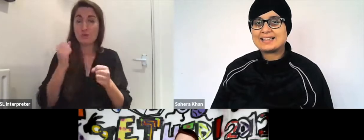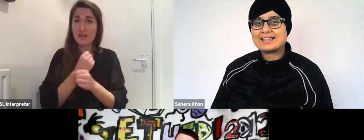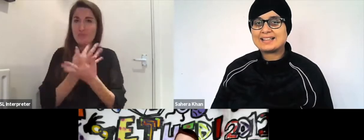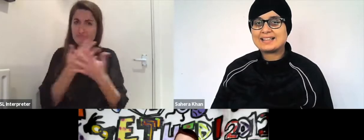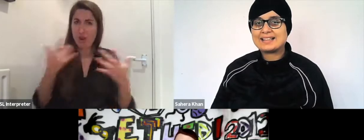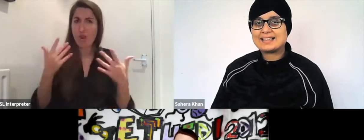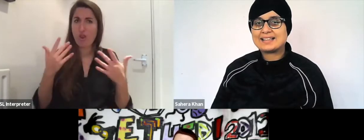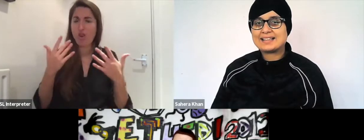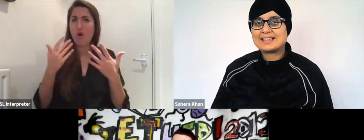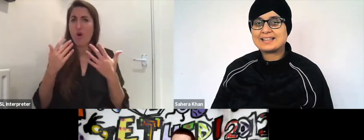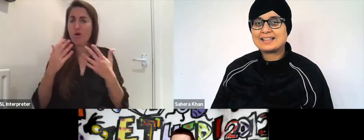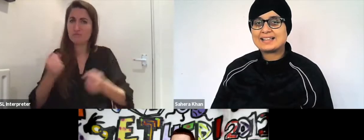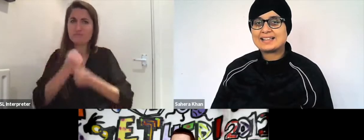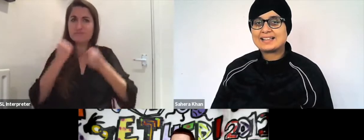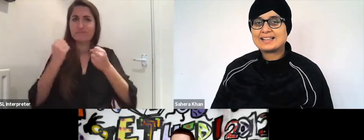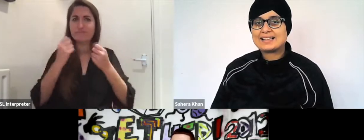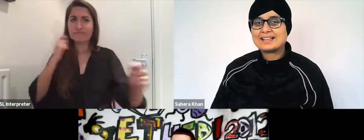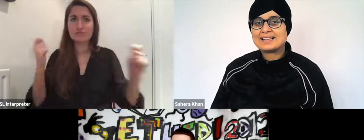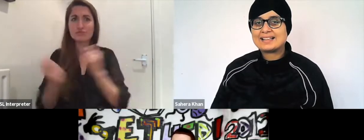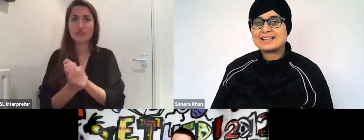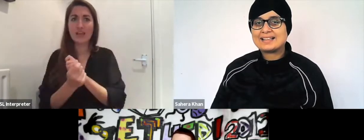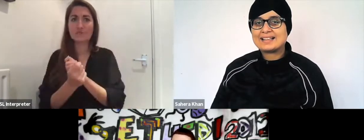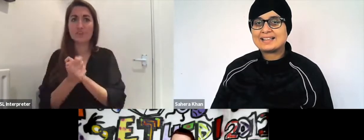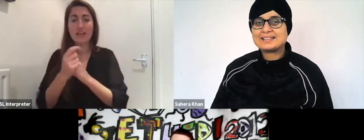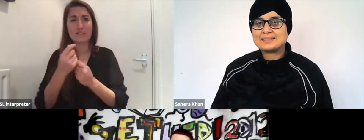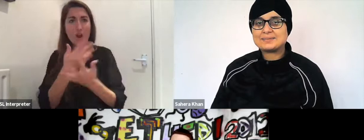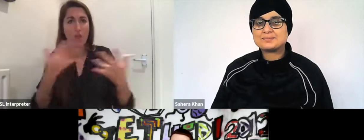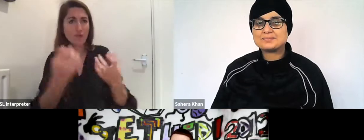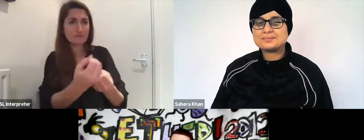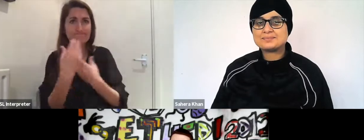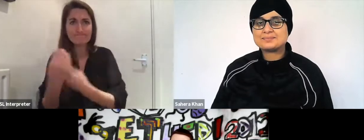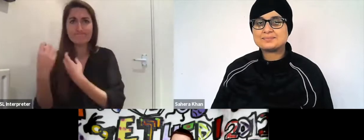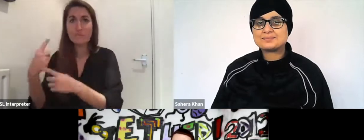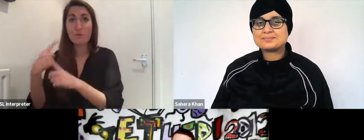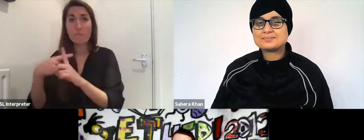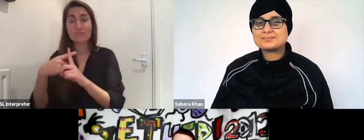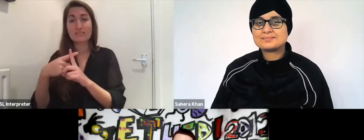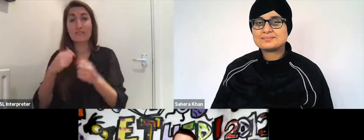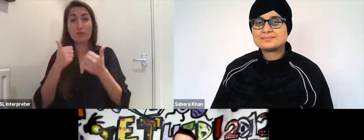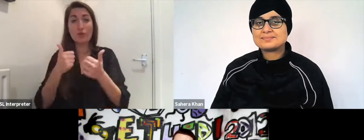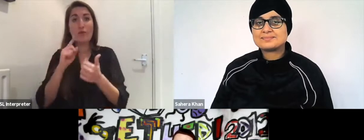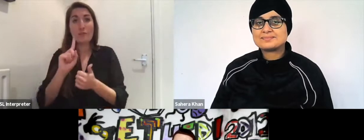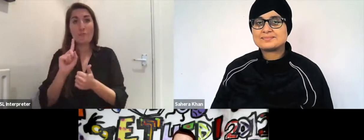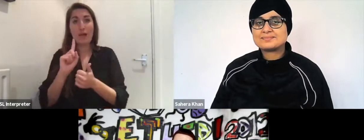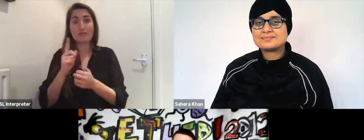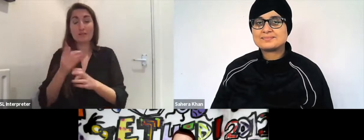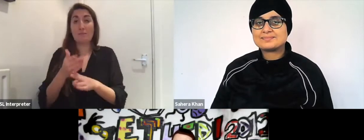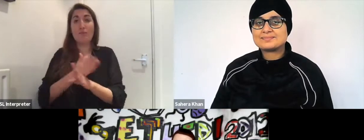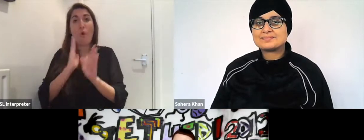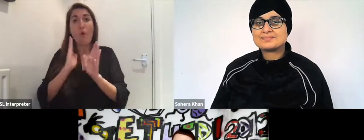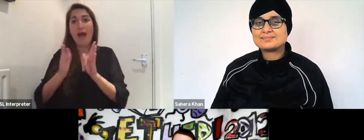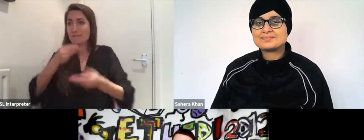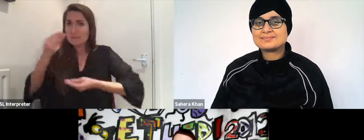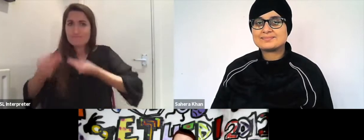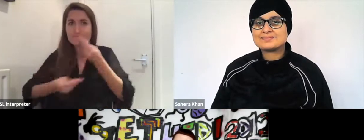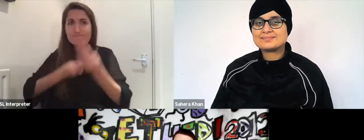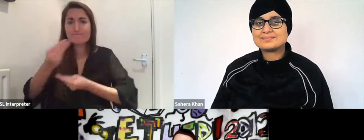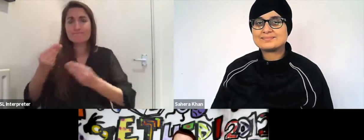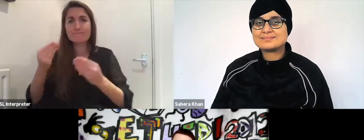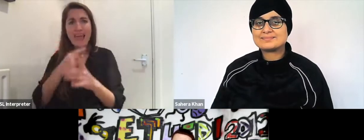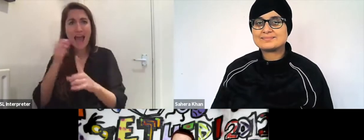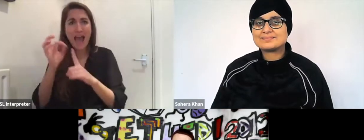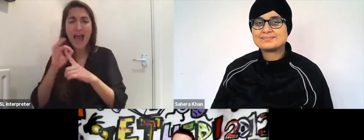that feedback without being able to explain the issues to people and how the app worked, which was all down